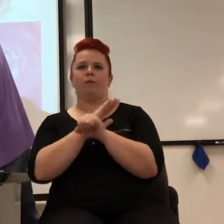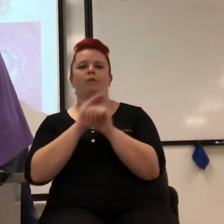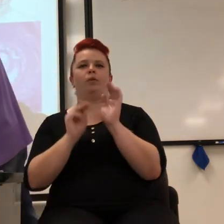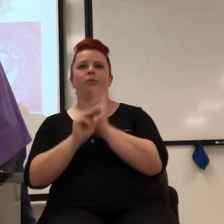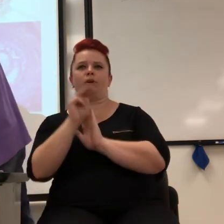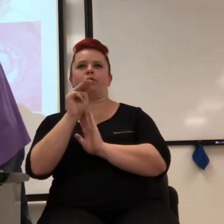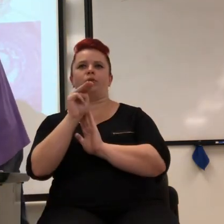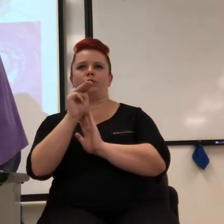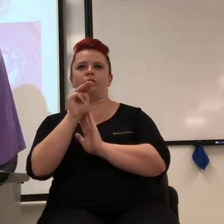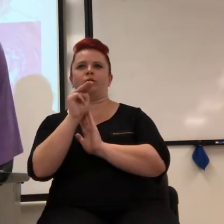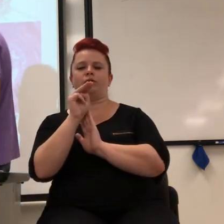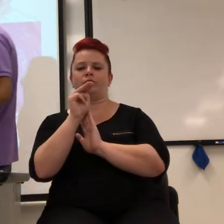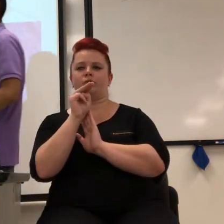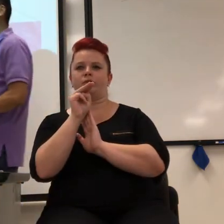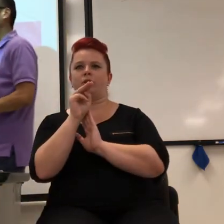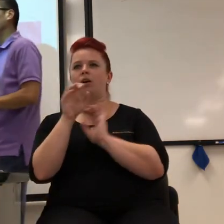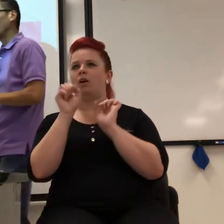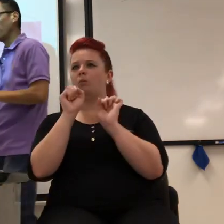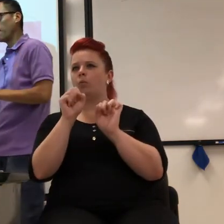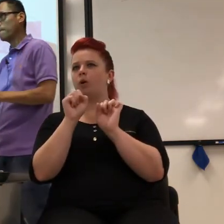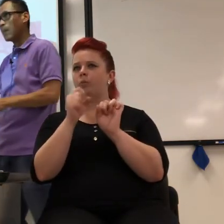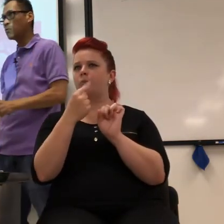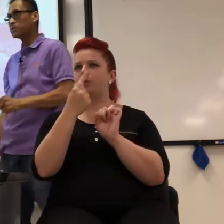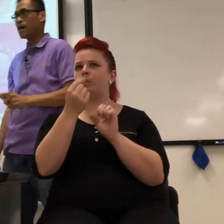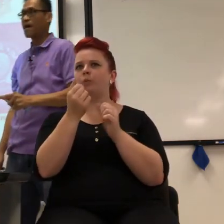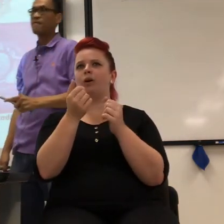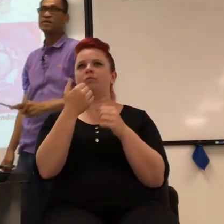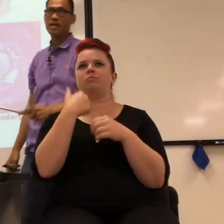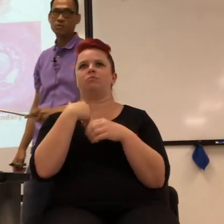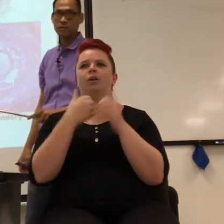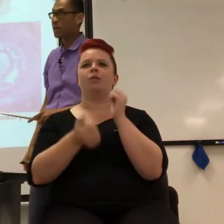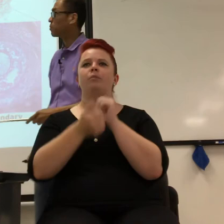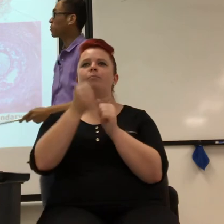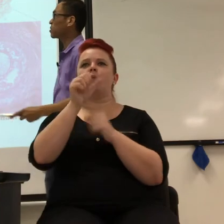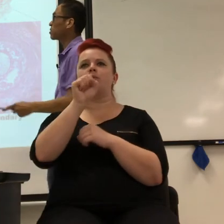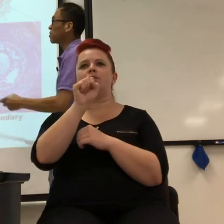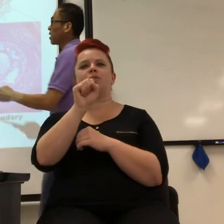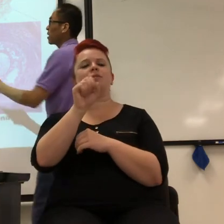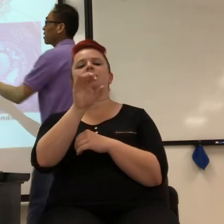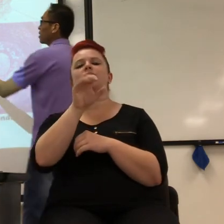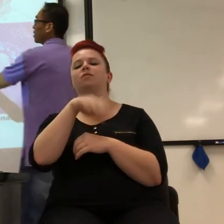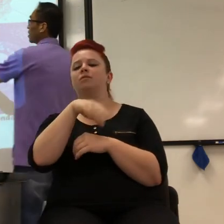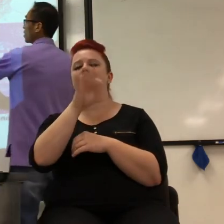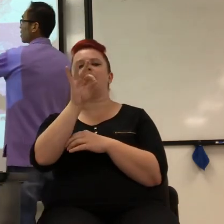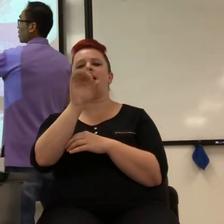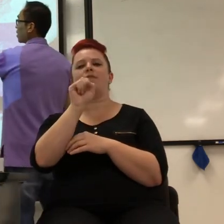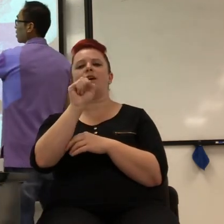further maturation. Probably the one with the most FSH receptors. Okay?